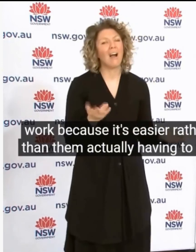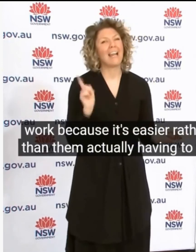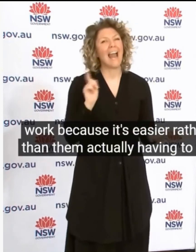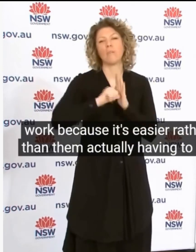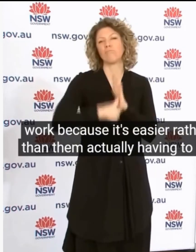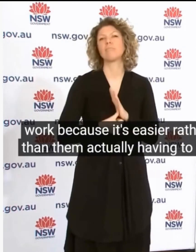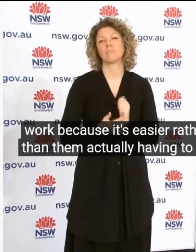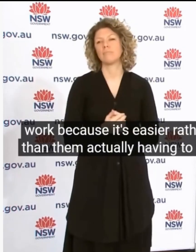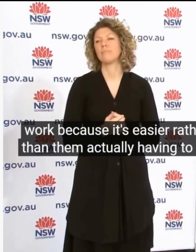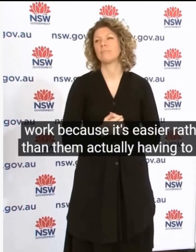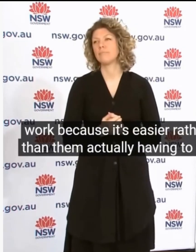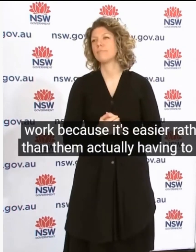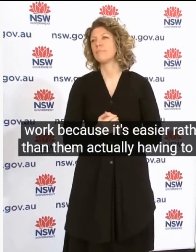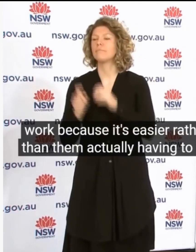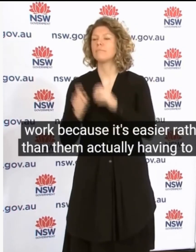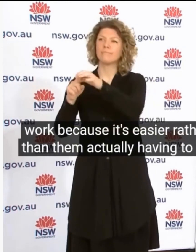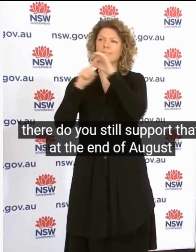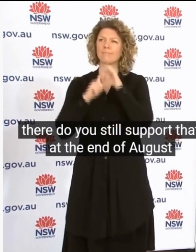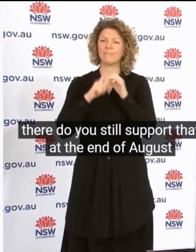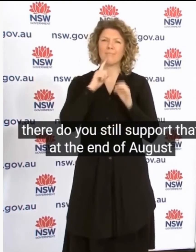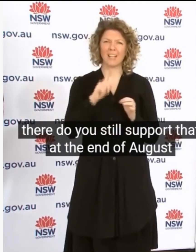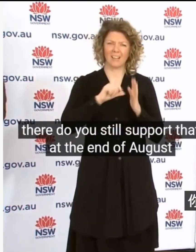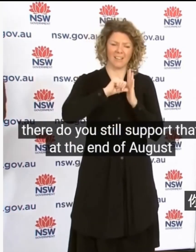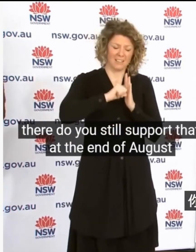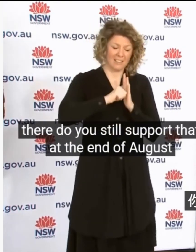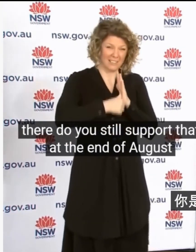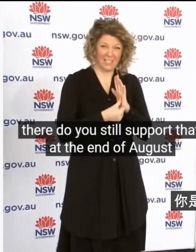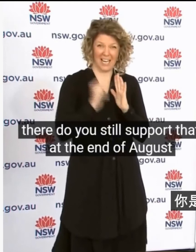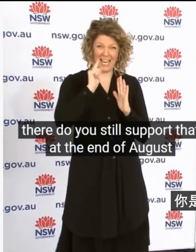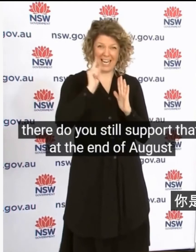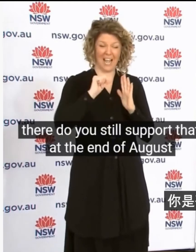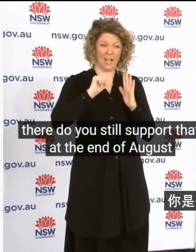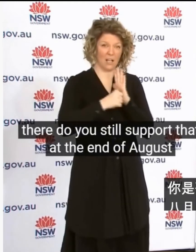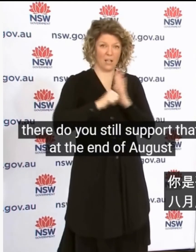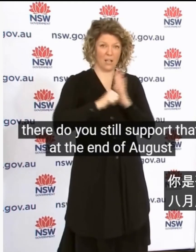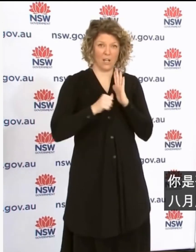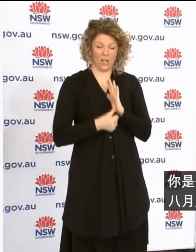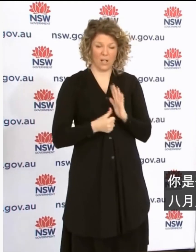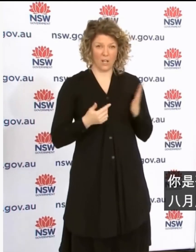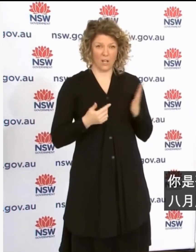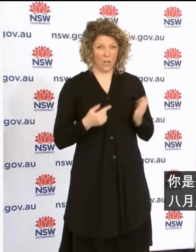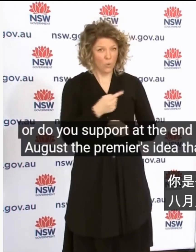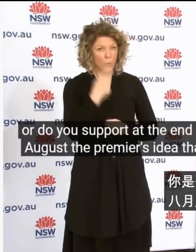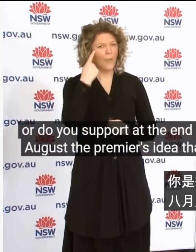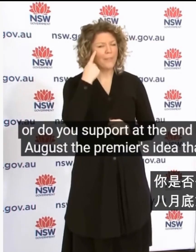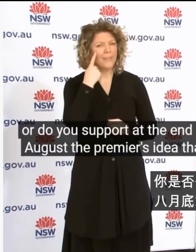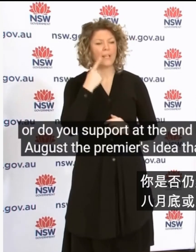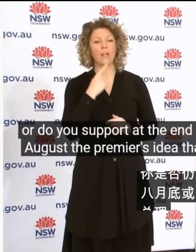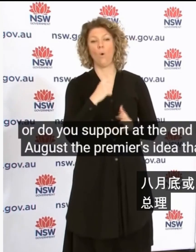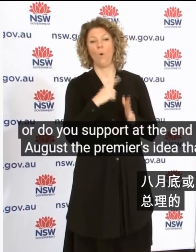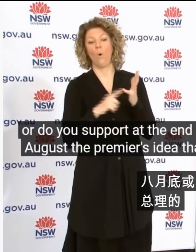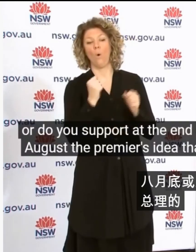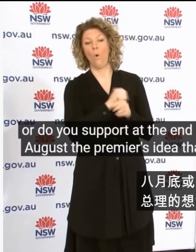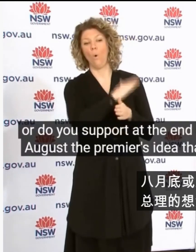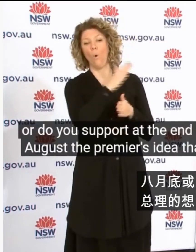this lengthy list of restrictions now, do you still support that at the end of August, or do you support at the end